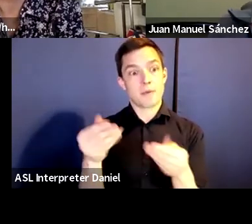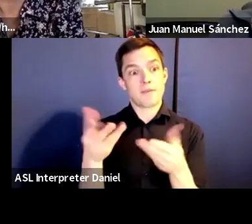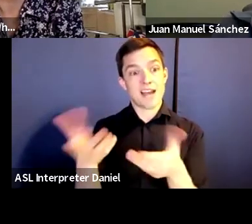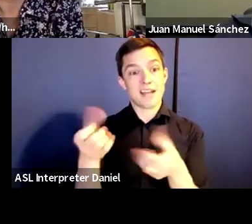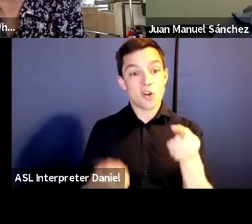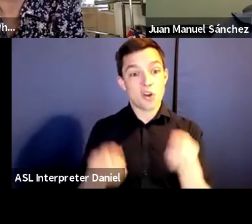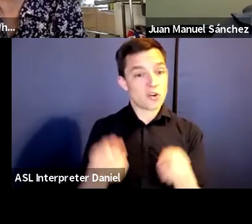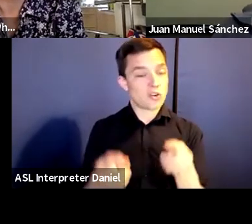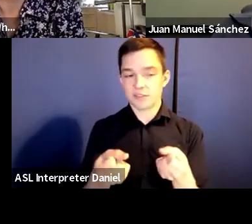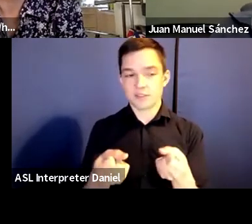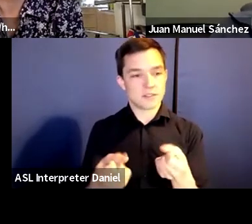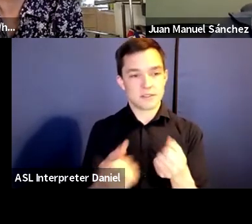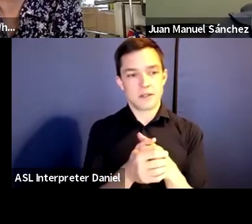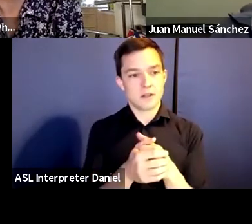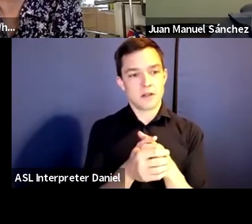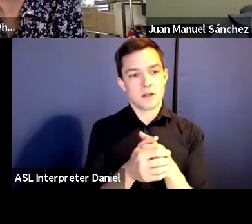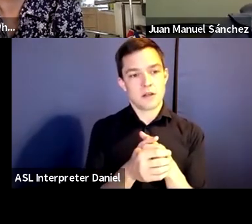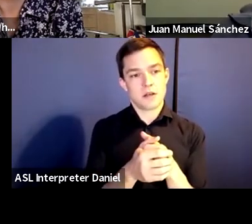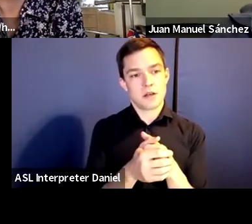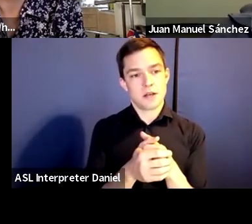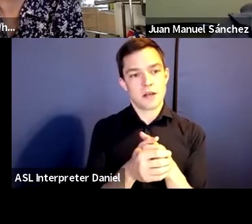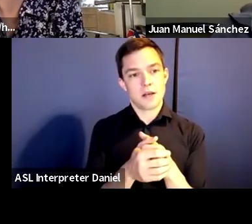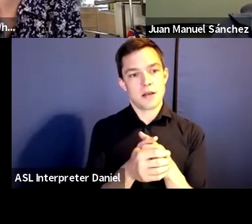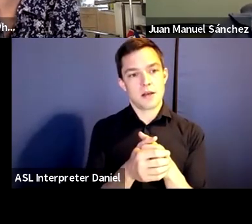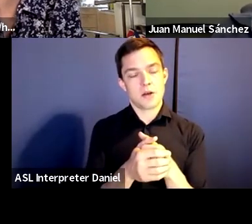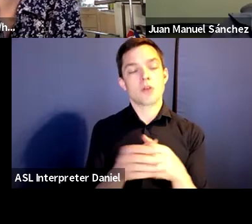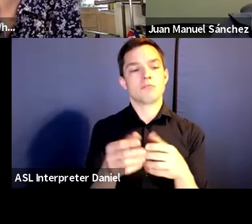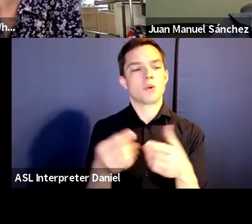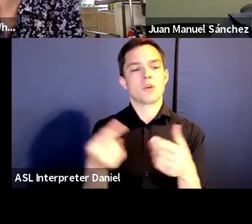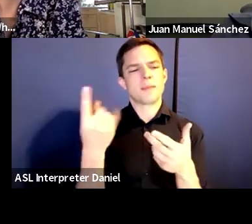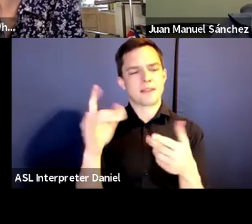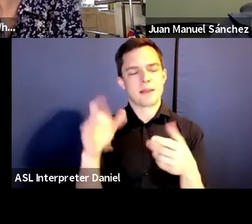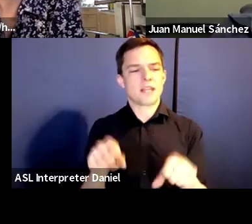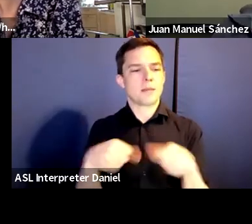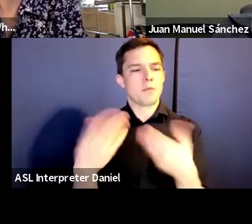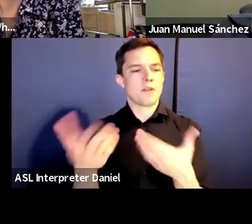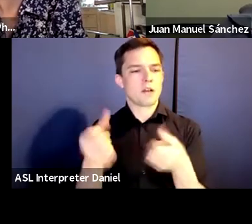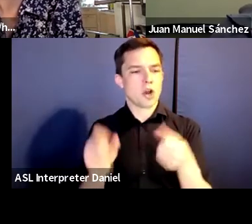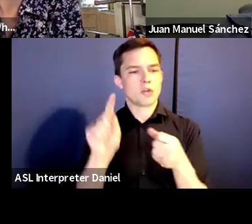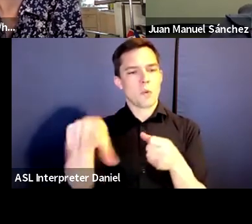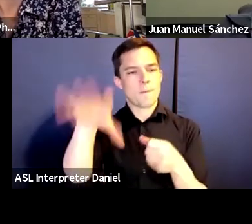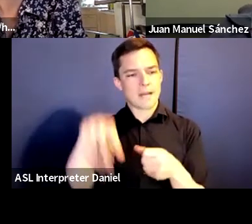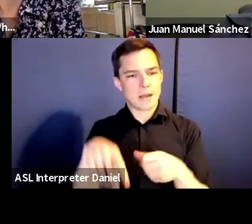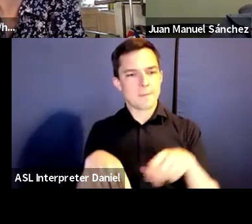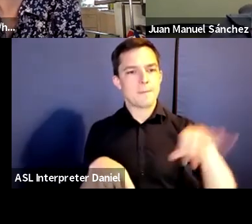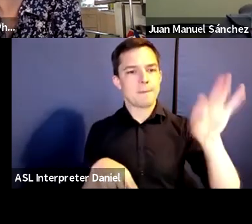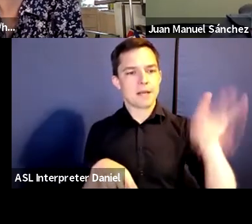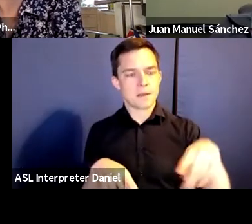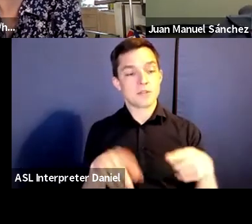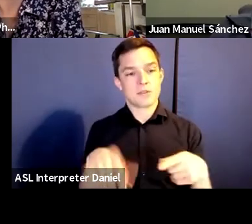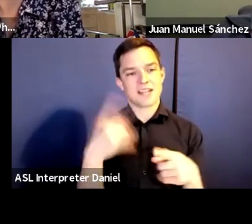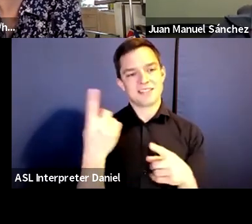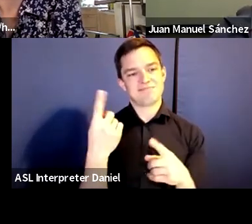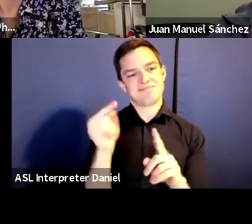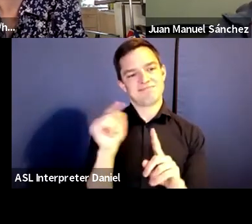cars to pick up them, something like that. So I think this is the